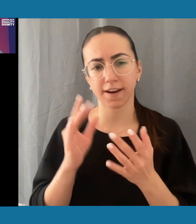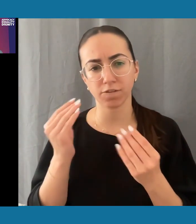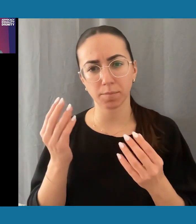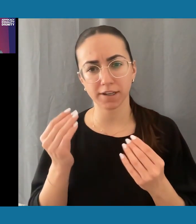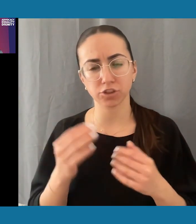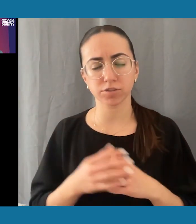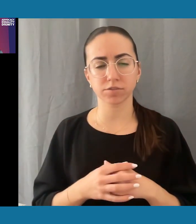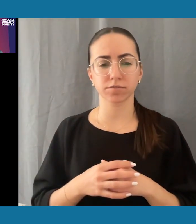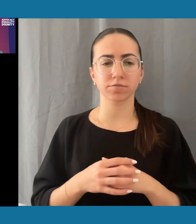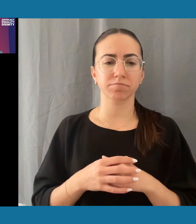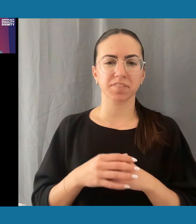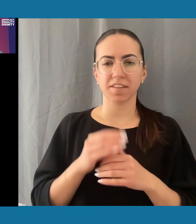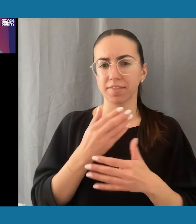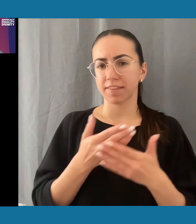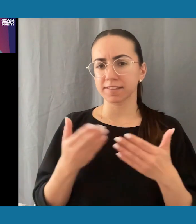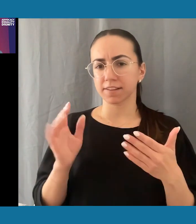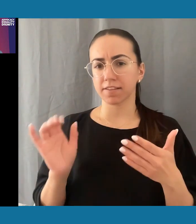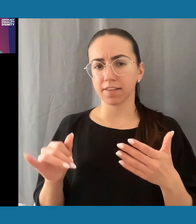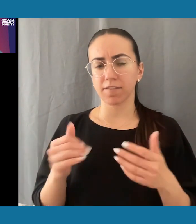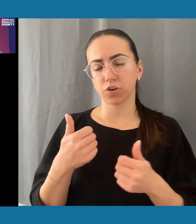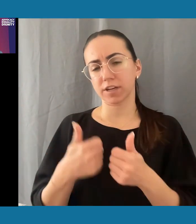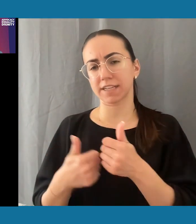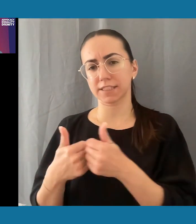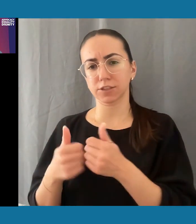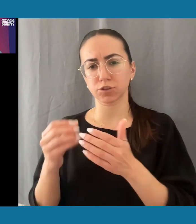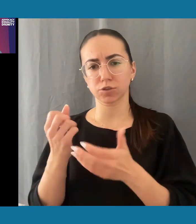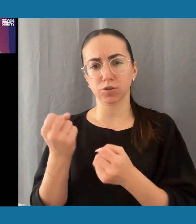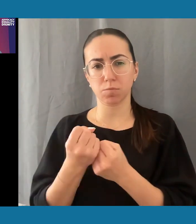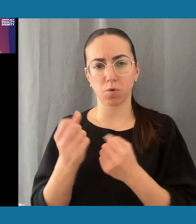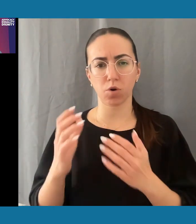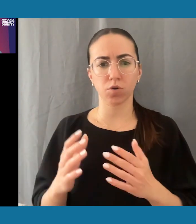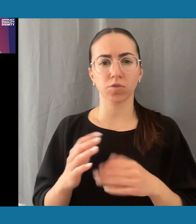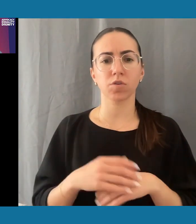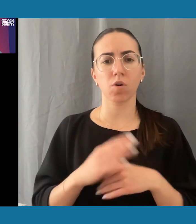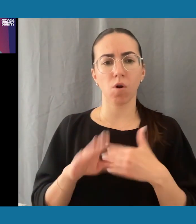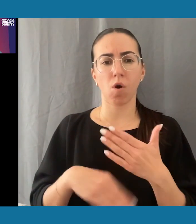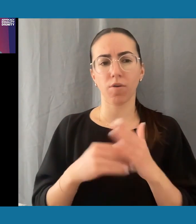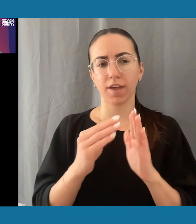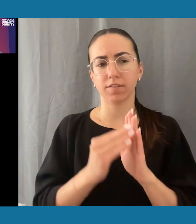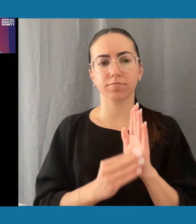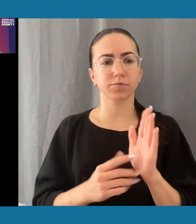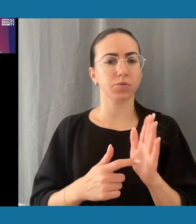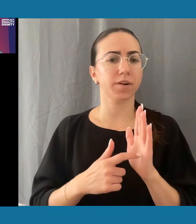supporter, these are the areas I want their help with. Next slide, please.